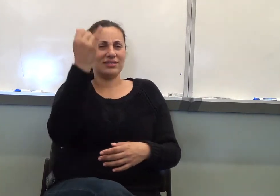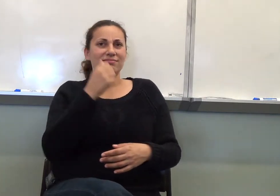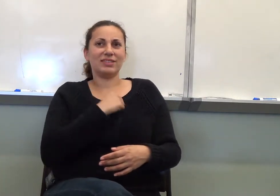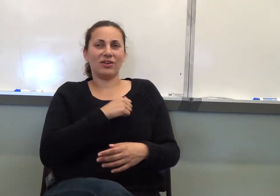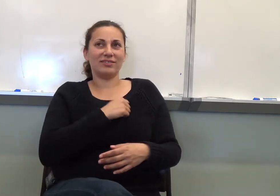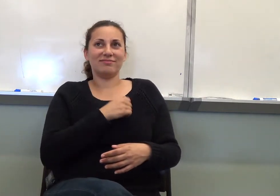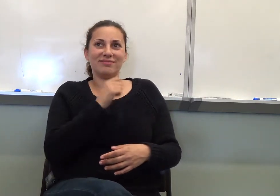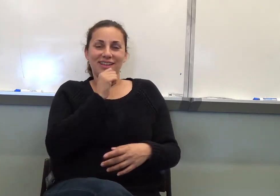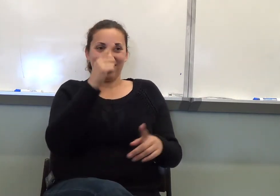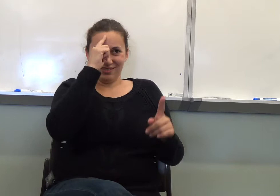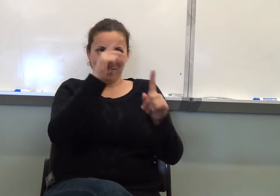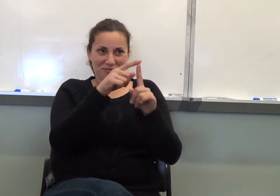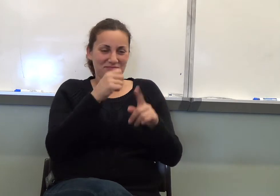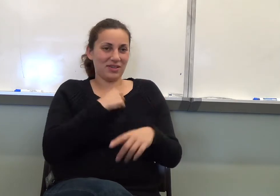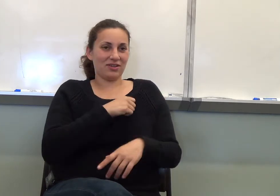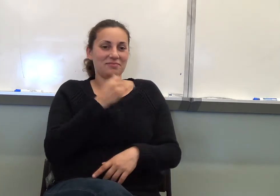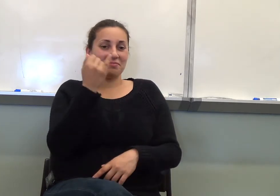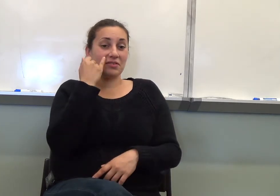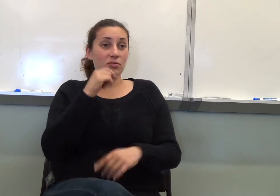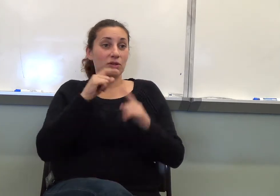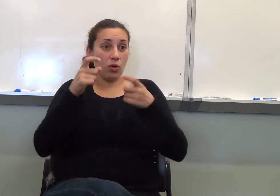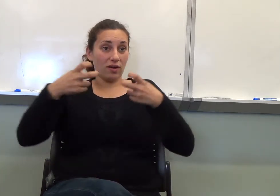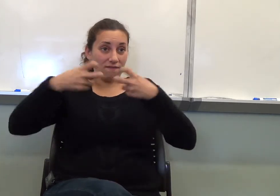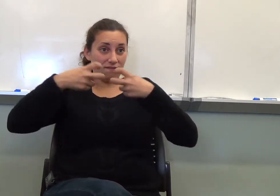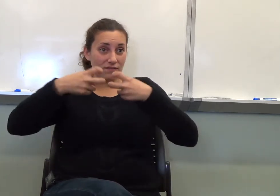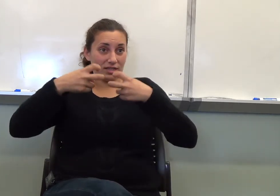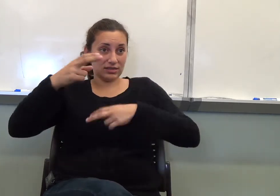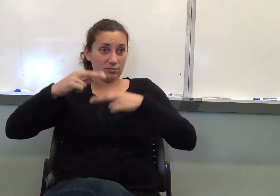second floor, there's what's called the chemistry division.